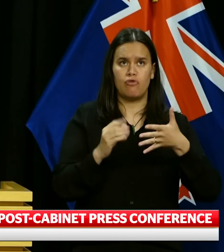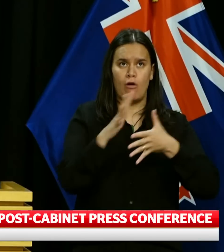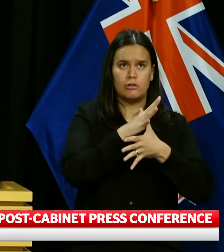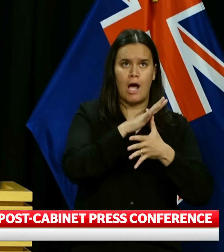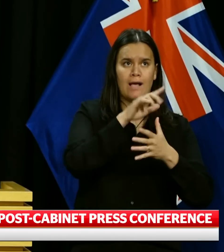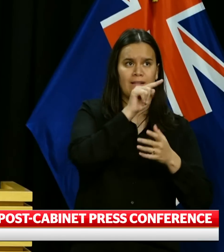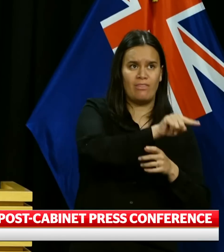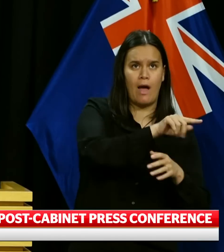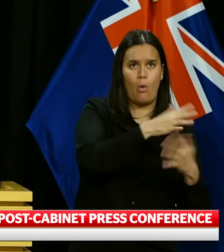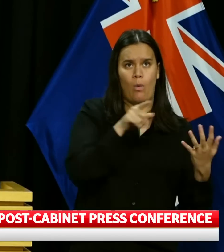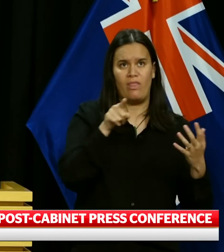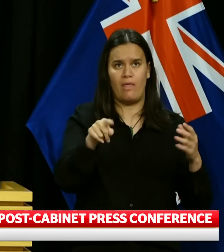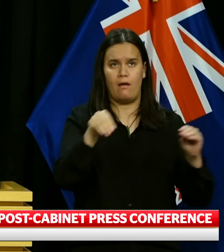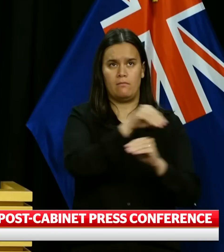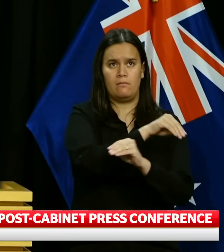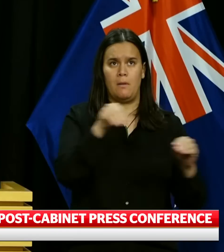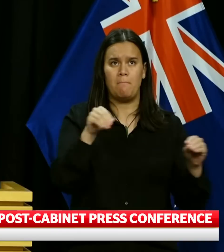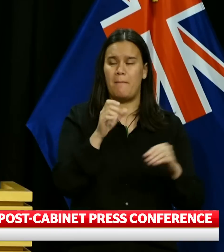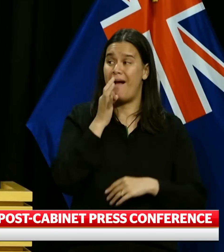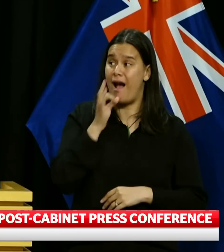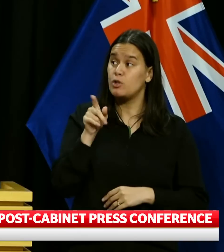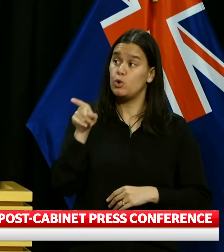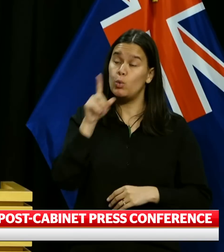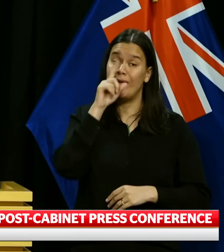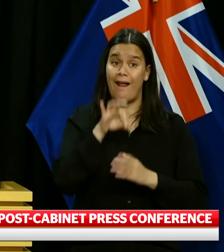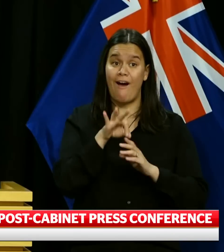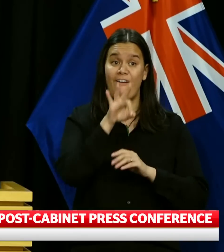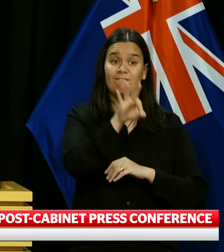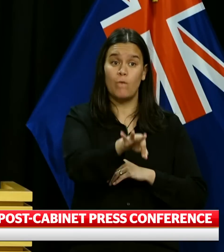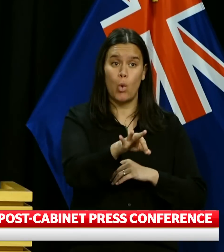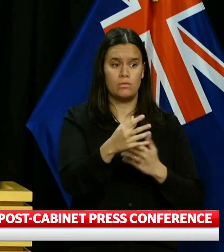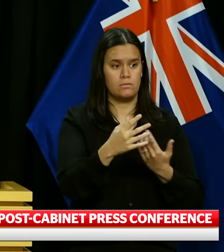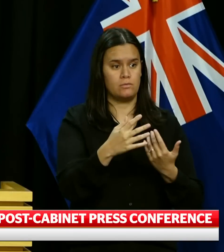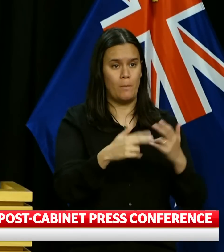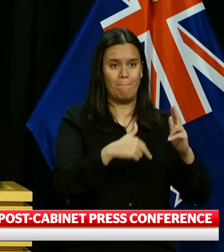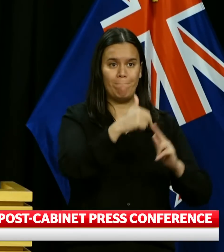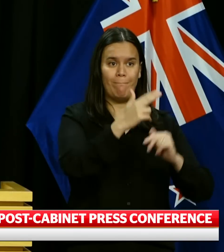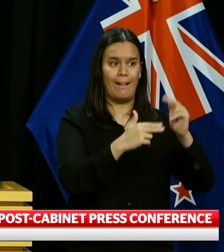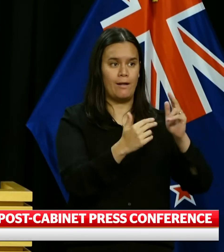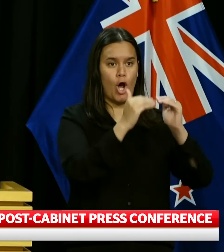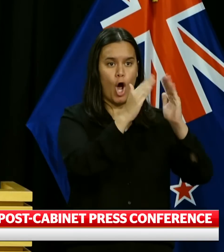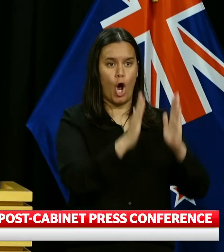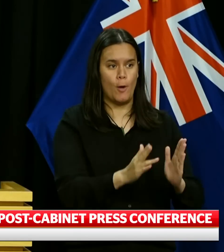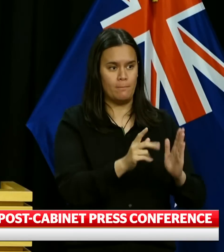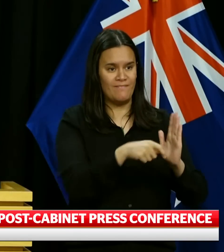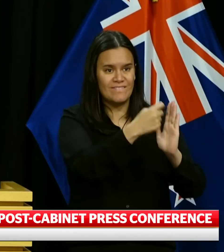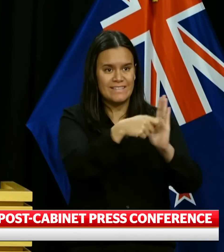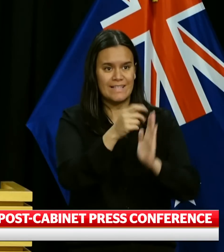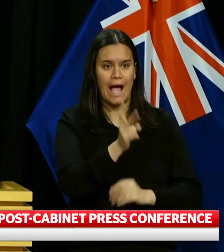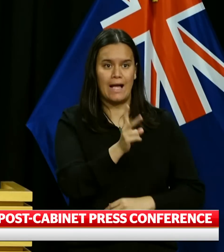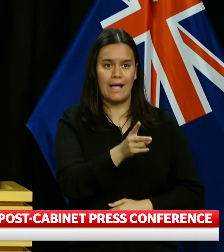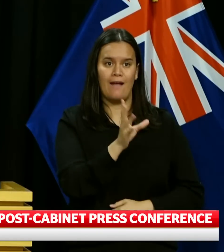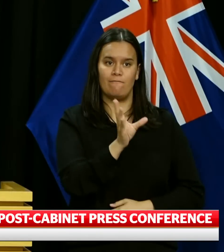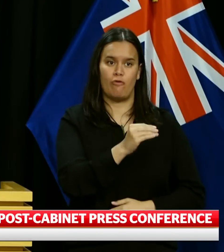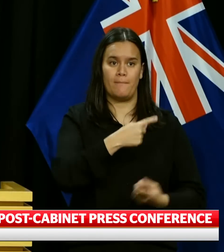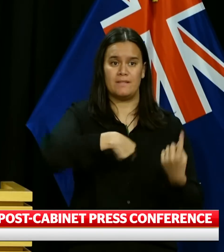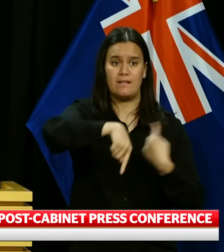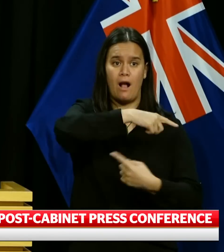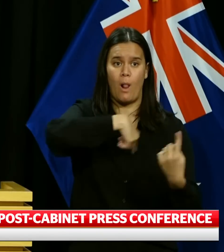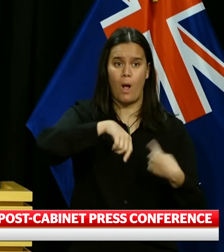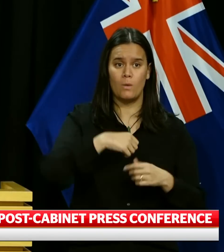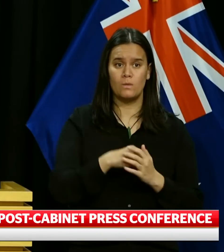you reprioritise enough money to cover the rebuild, or would you consider raising revenue to prevent interest rates going up even further? Well, obviously